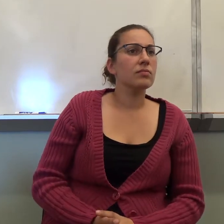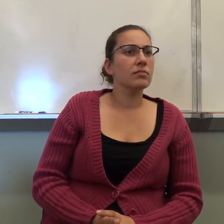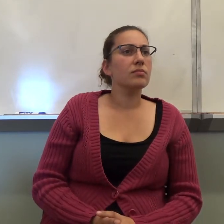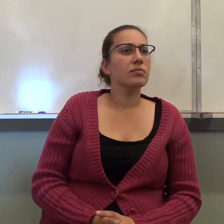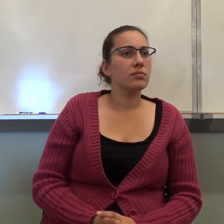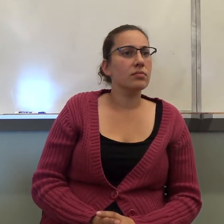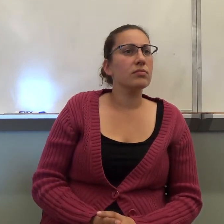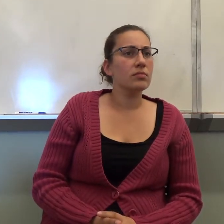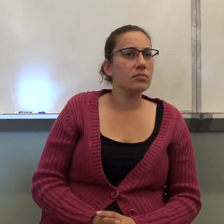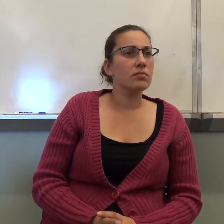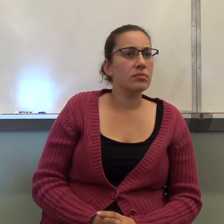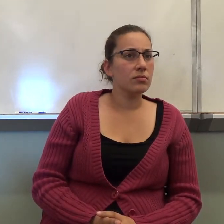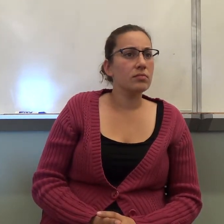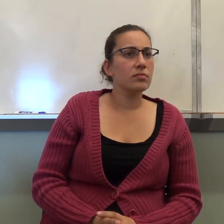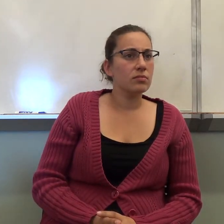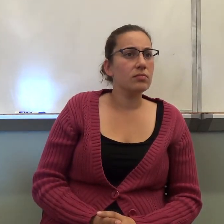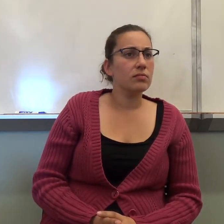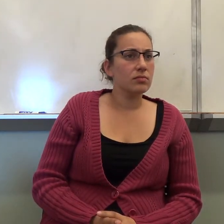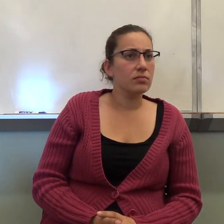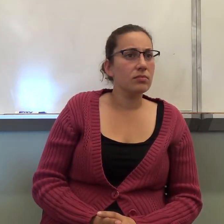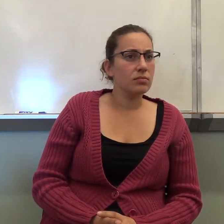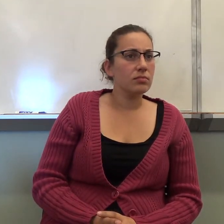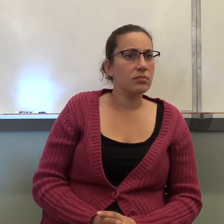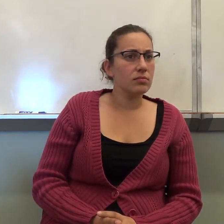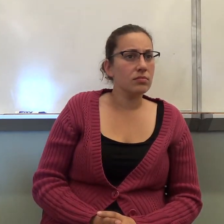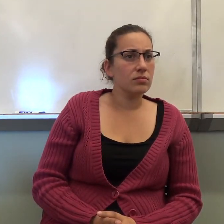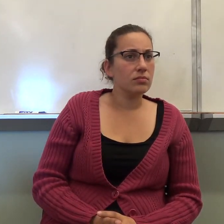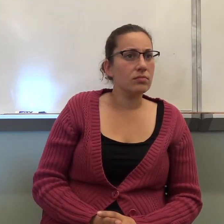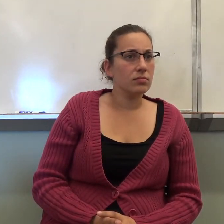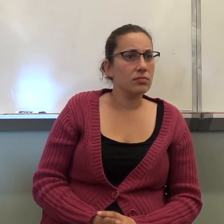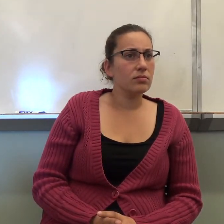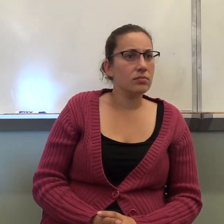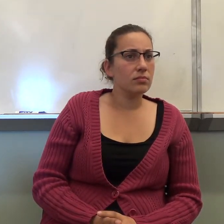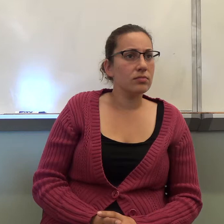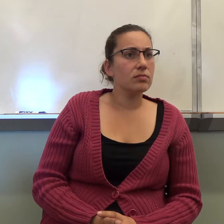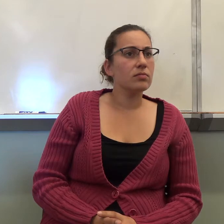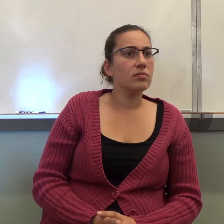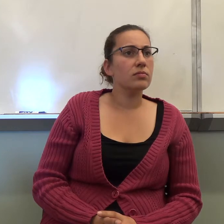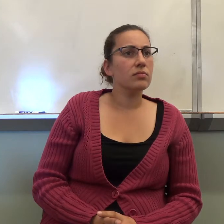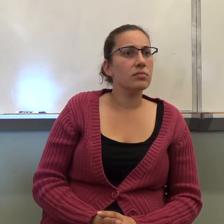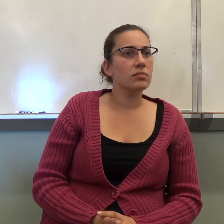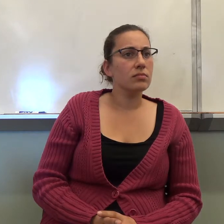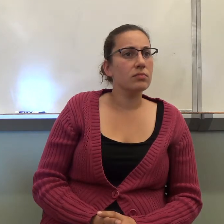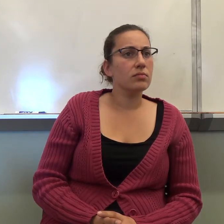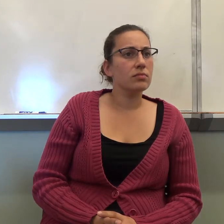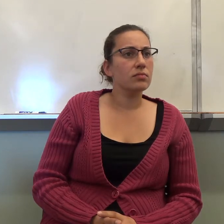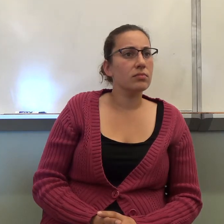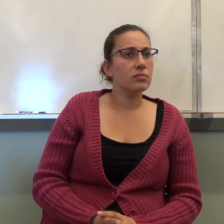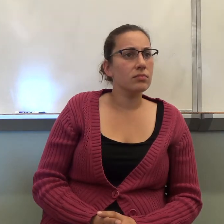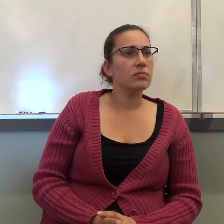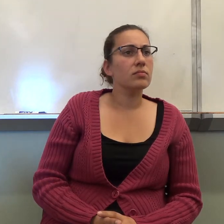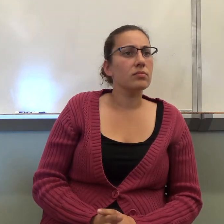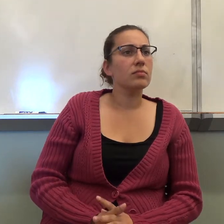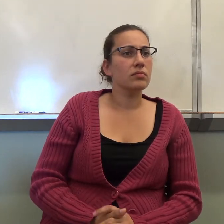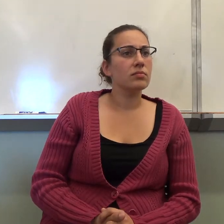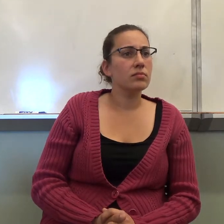I hear a yes. Anyone agree? Yeah, it is. These are like terms. Why? Because you got the same letters to the same